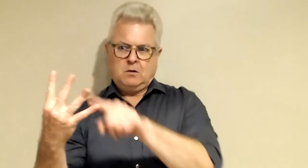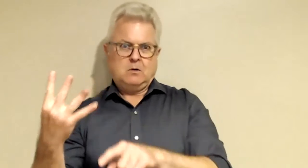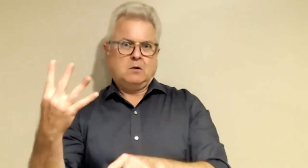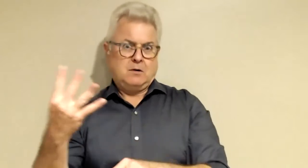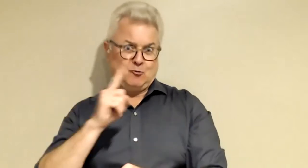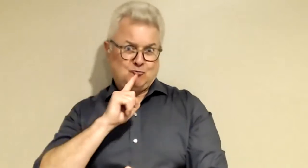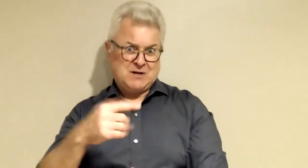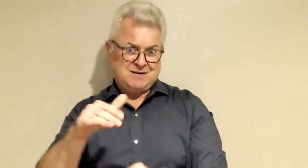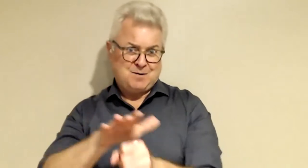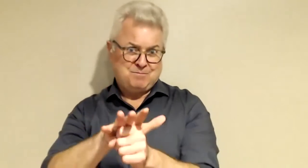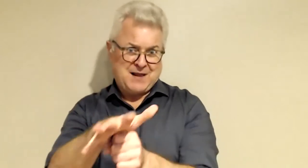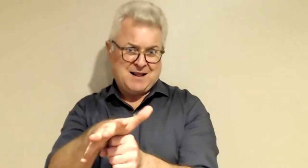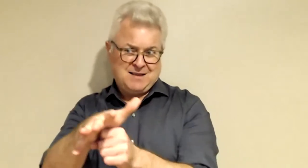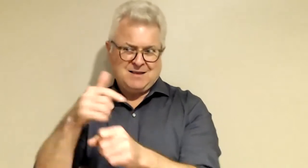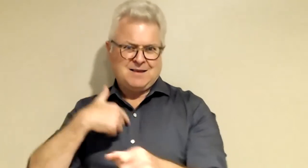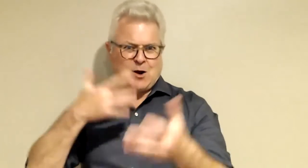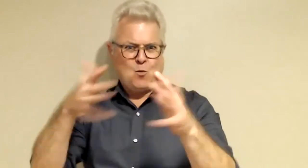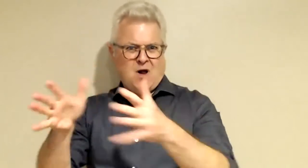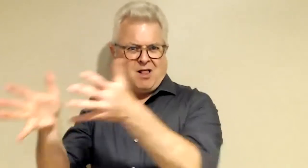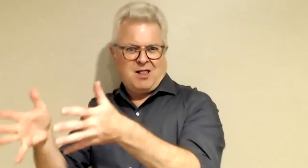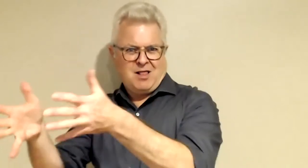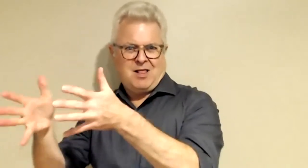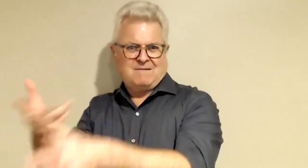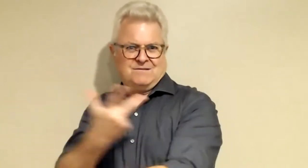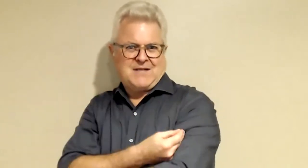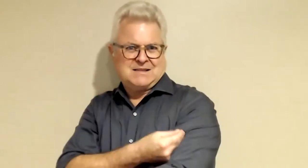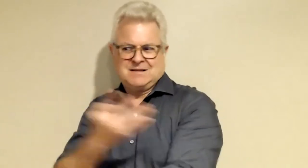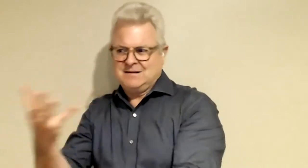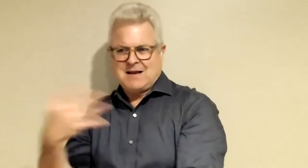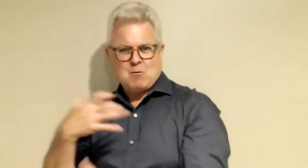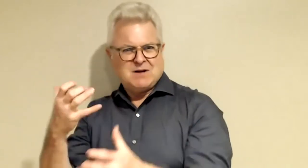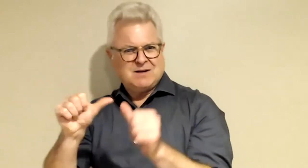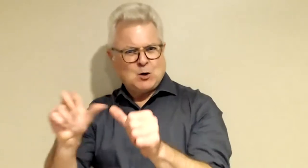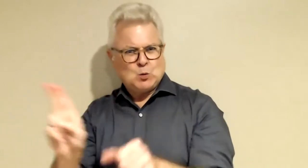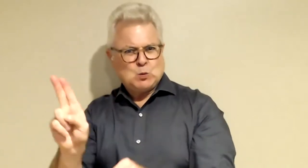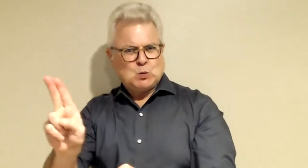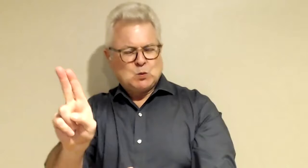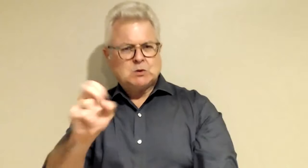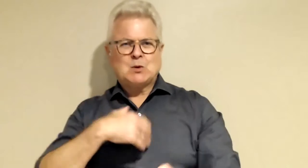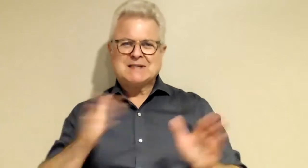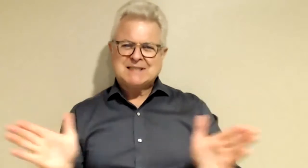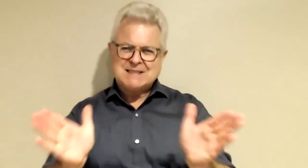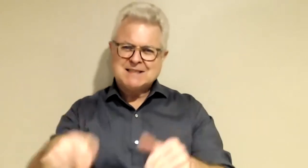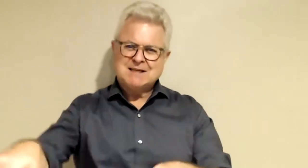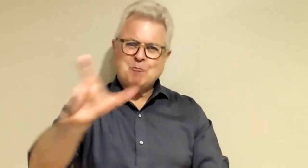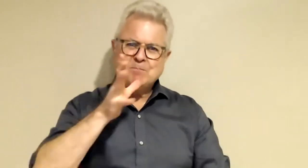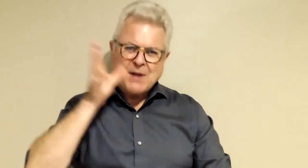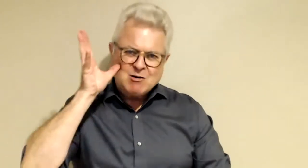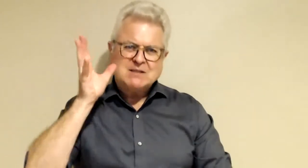that there's another 4 students that haven't gotten those vaccines. We have about 40% of the vaccines still available, and I don't want to see